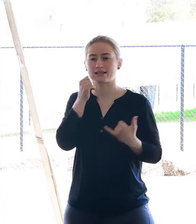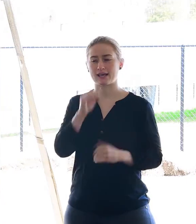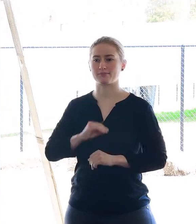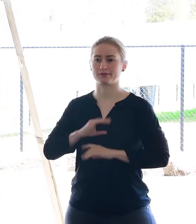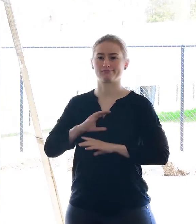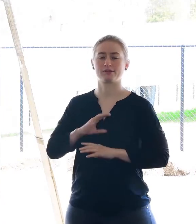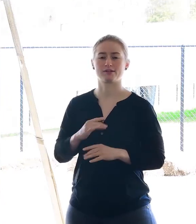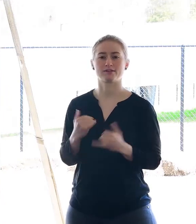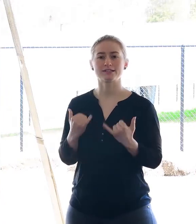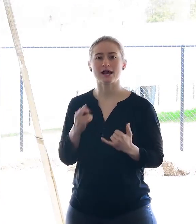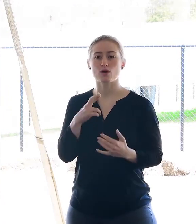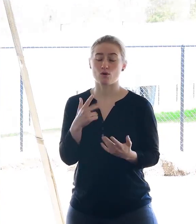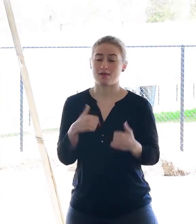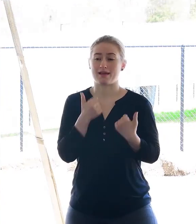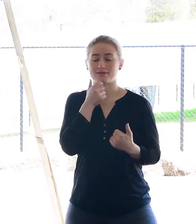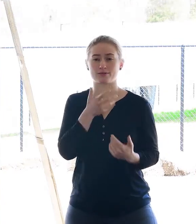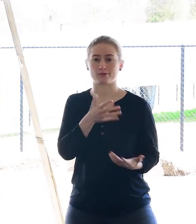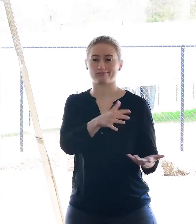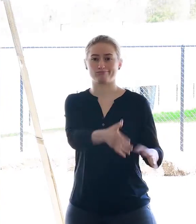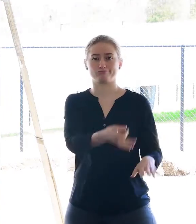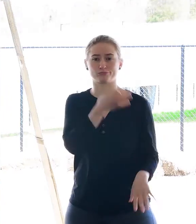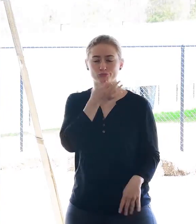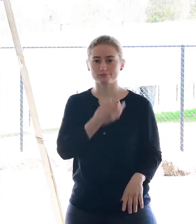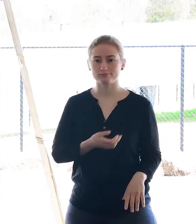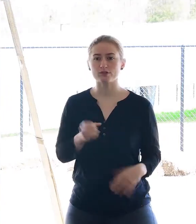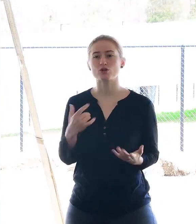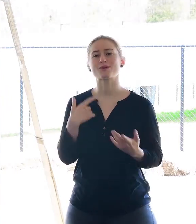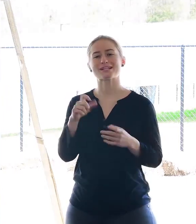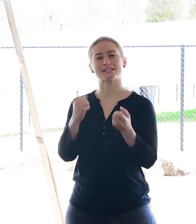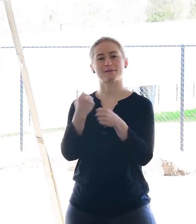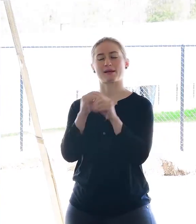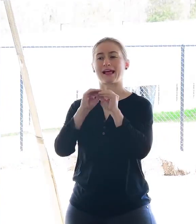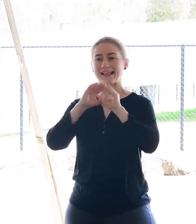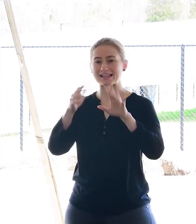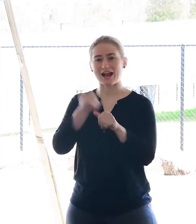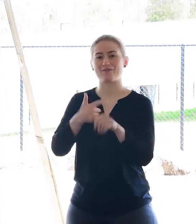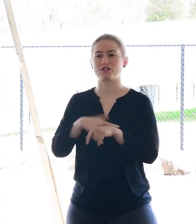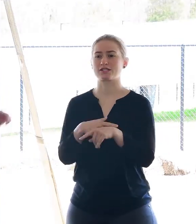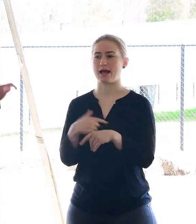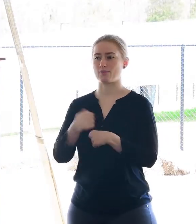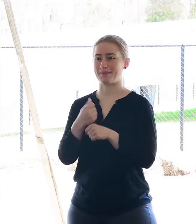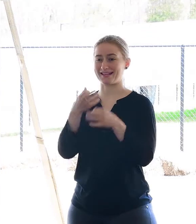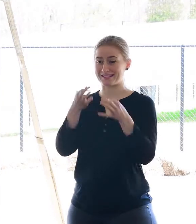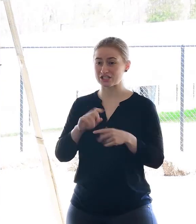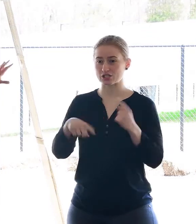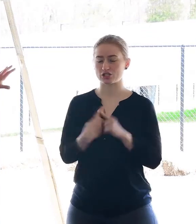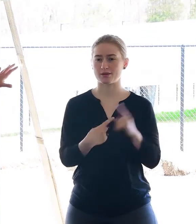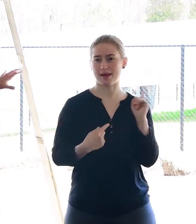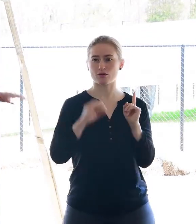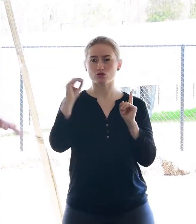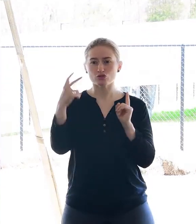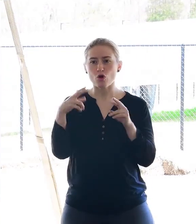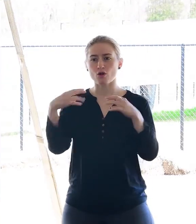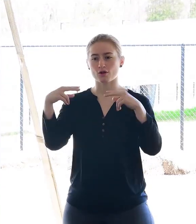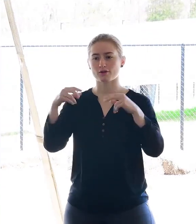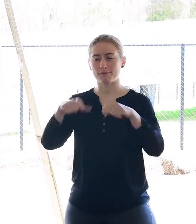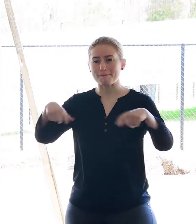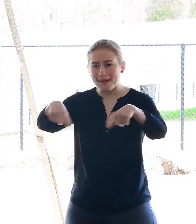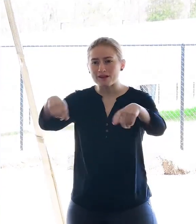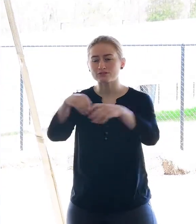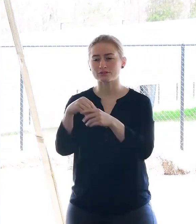or lives that will be cut short. And we need to make it clear every time we're making decisions about putting solar panels in the